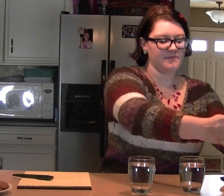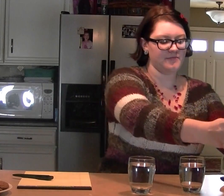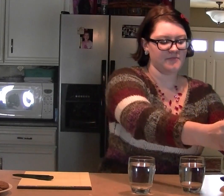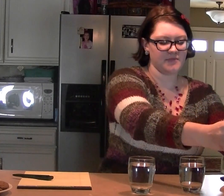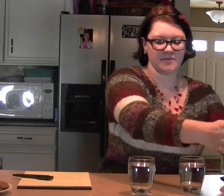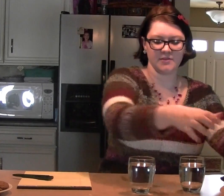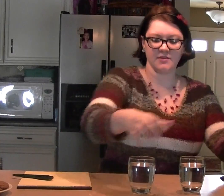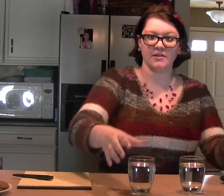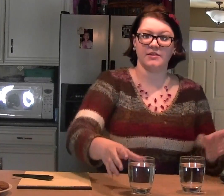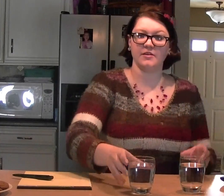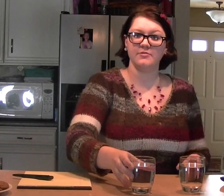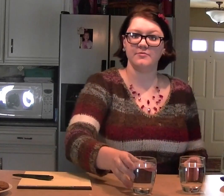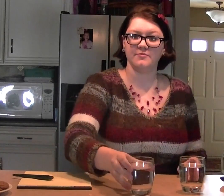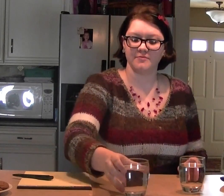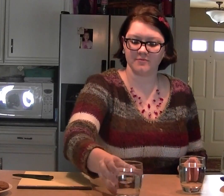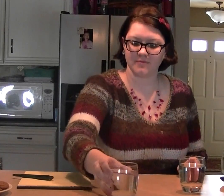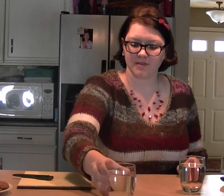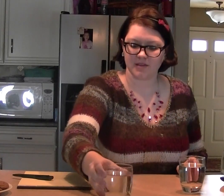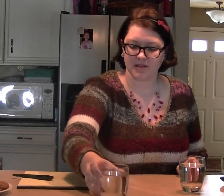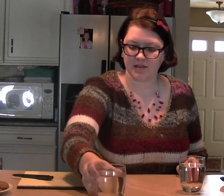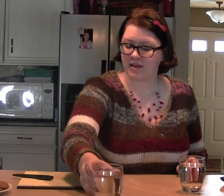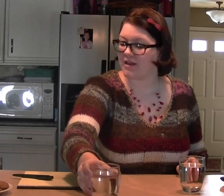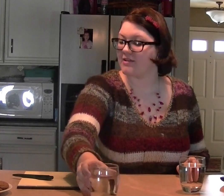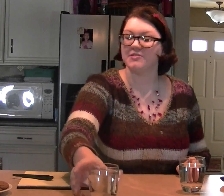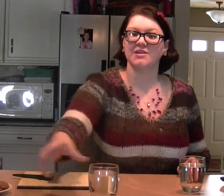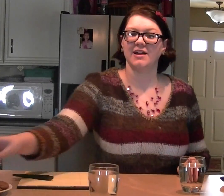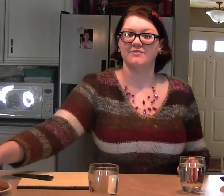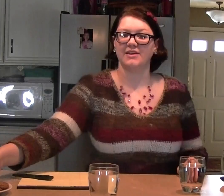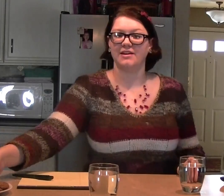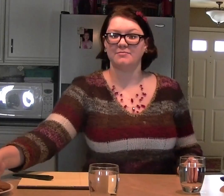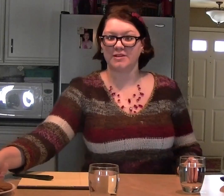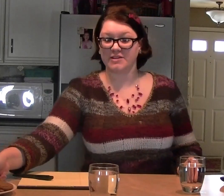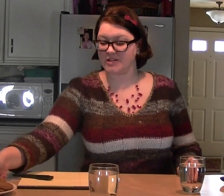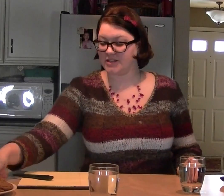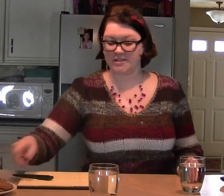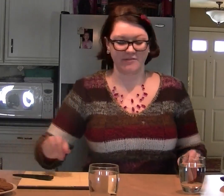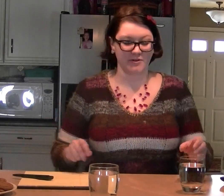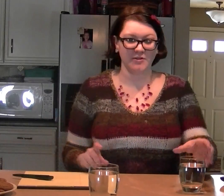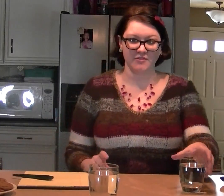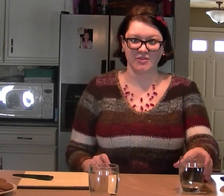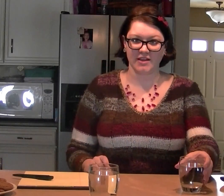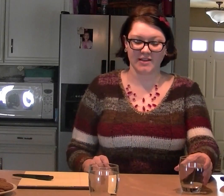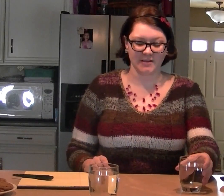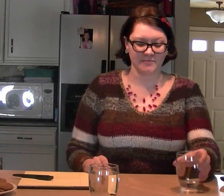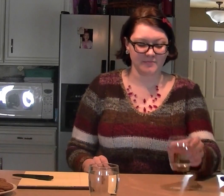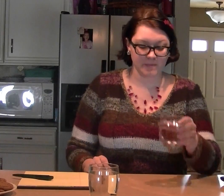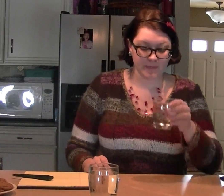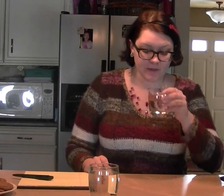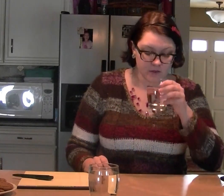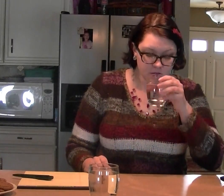Okay, here you go. And I also have a plate of cookies here for you if you'd like any.